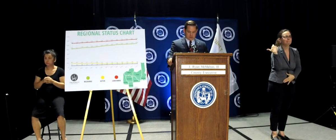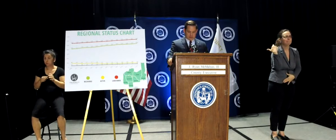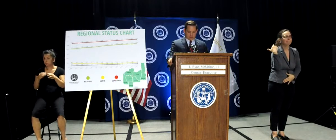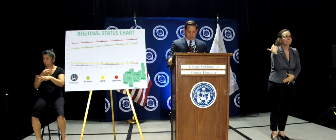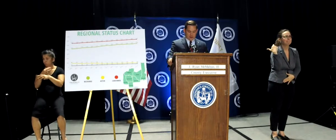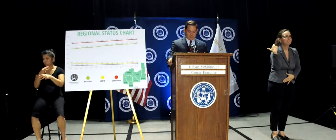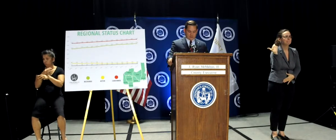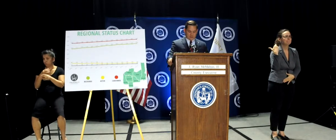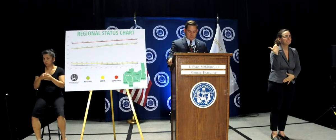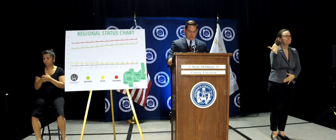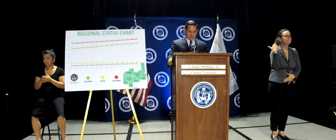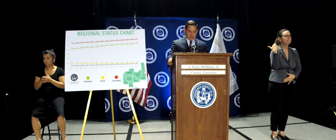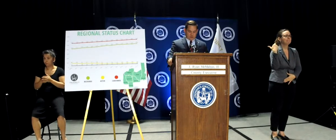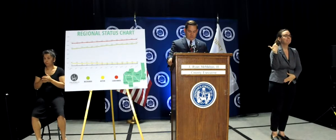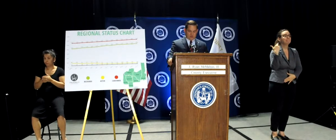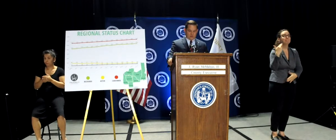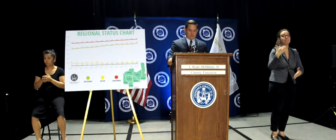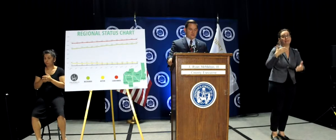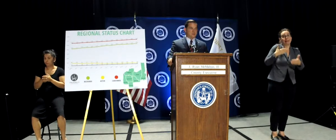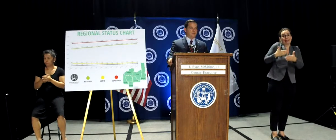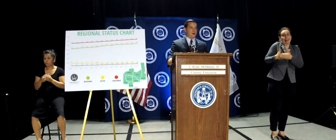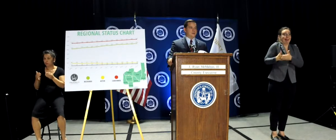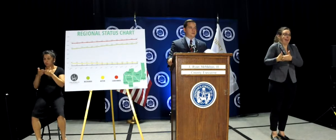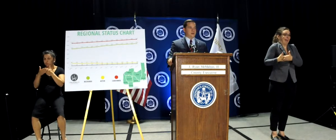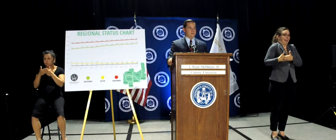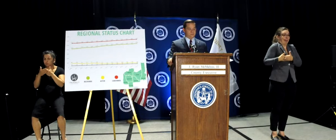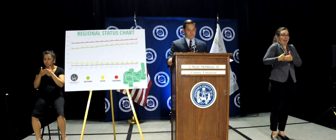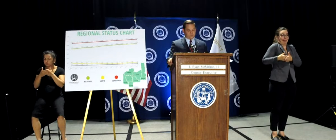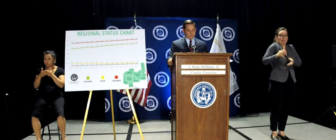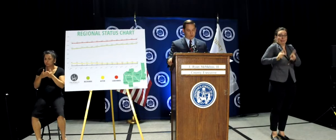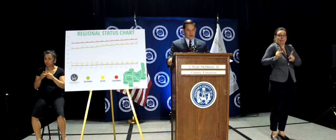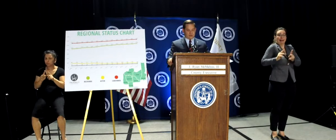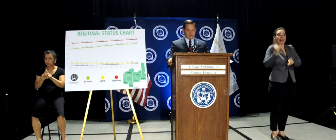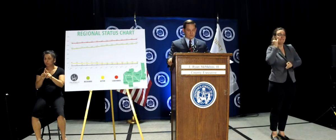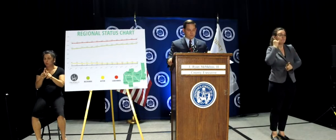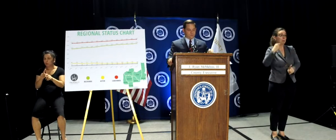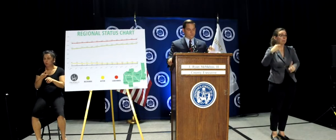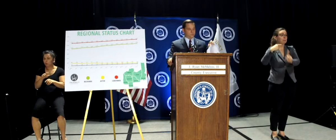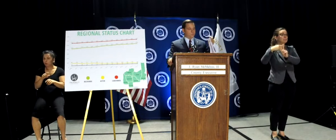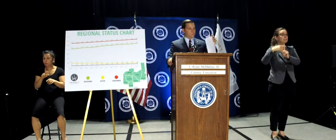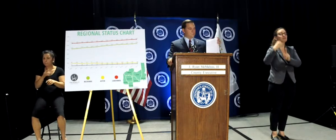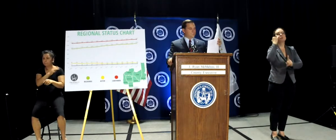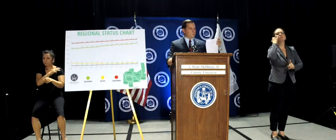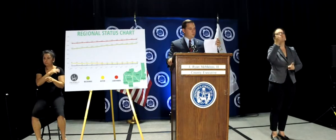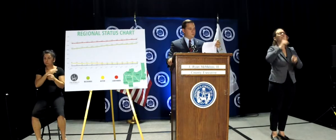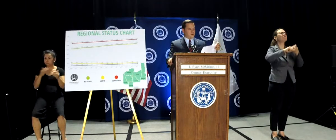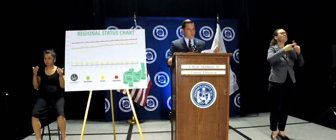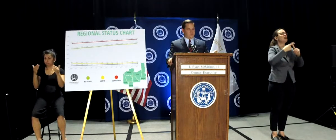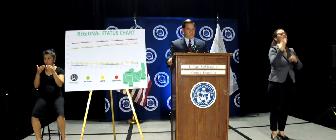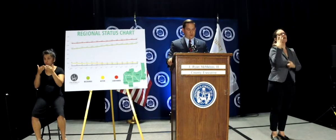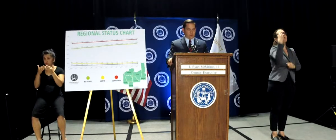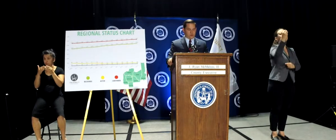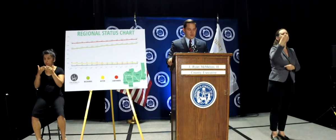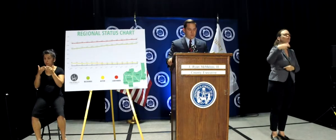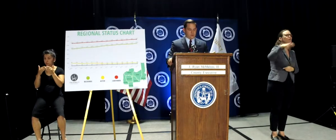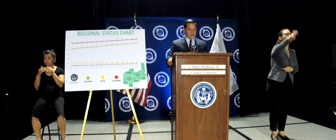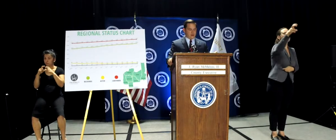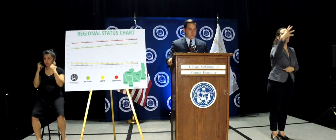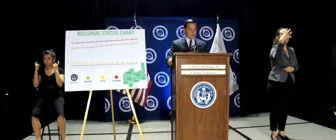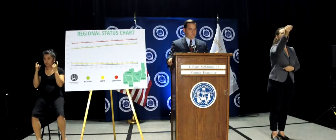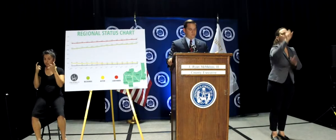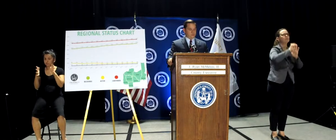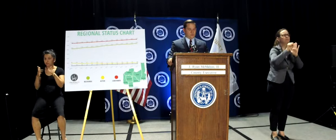Close contact to a positive, a friend visiting from out of state, no mask. Family funeral in a